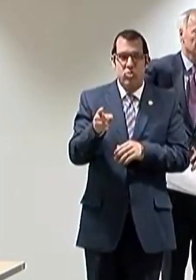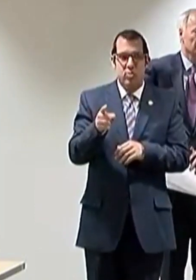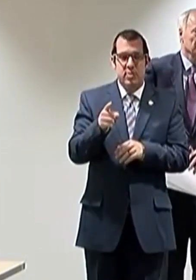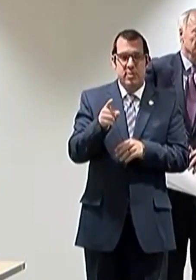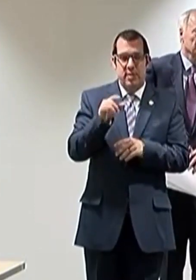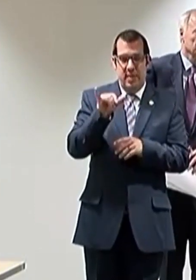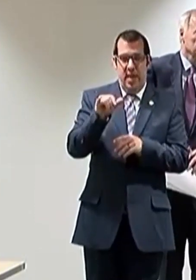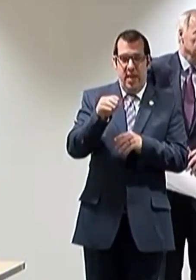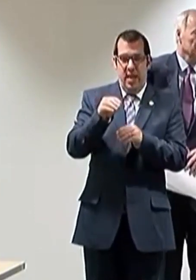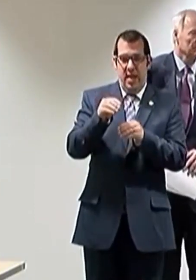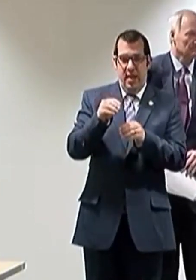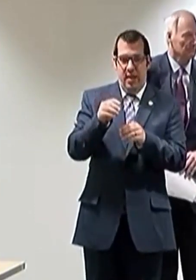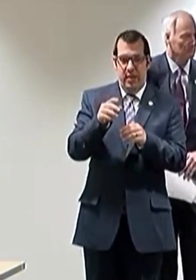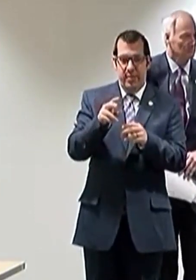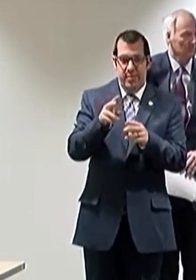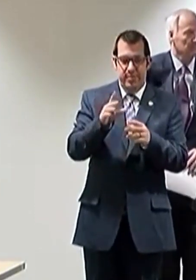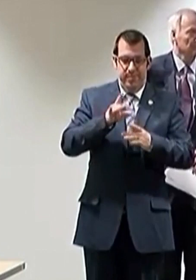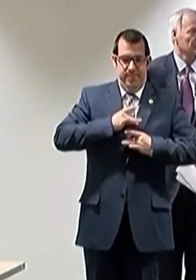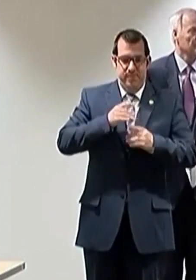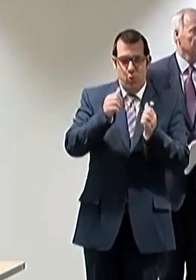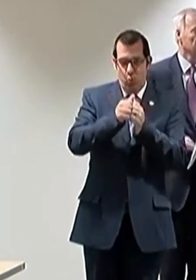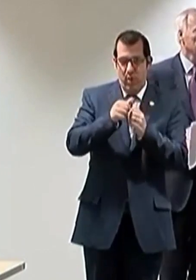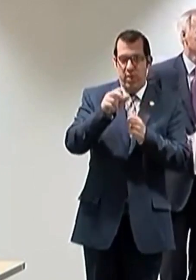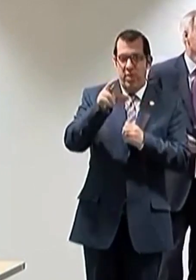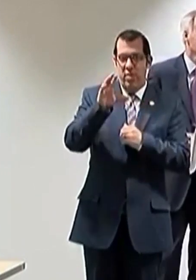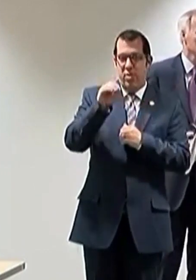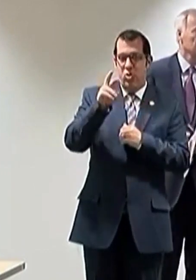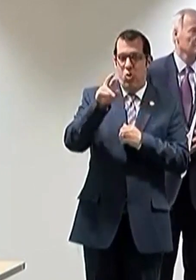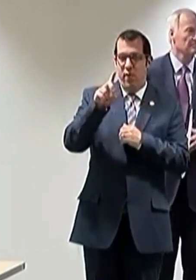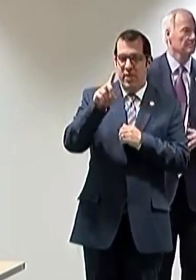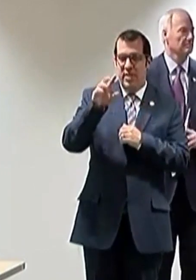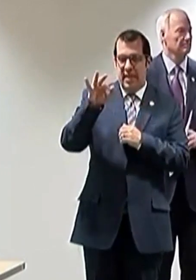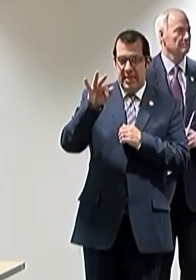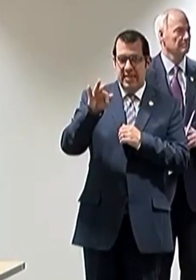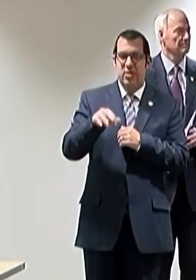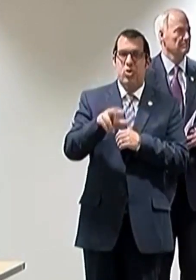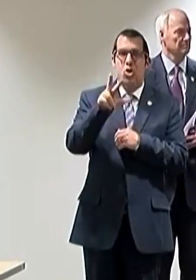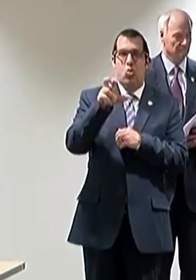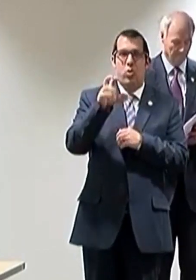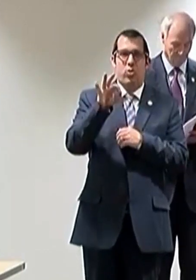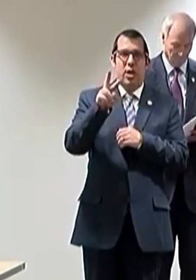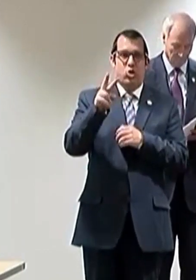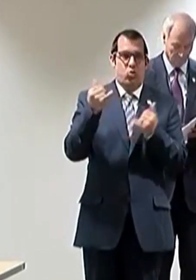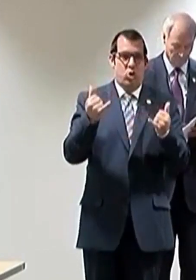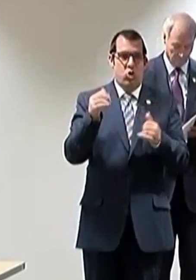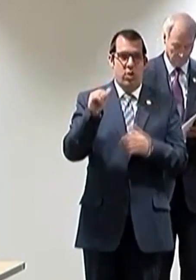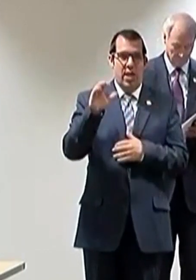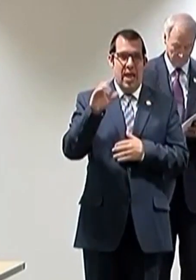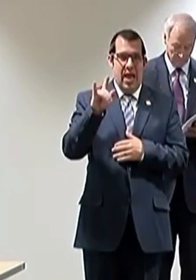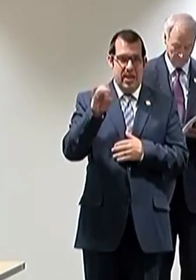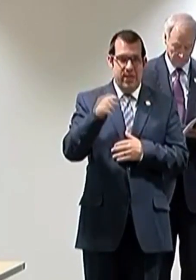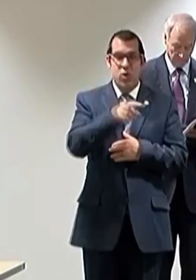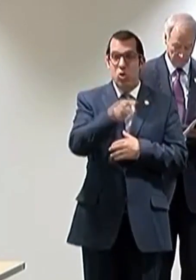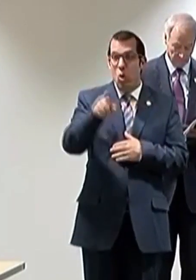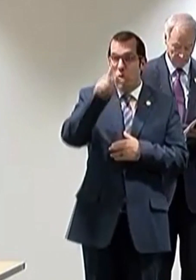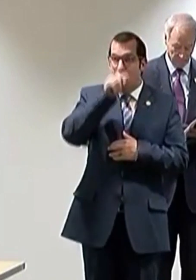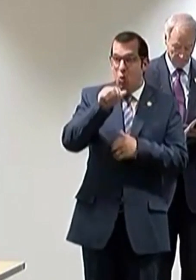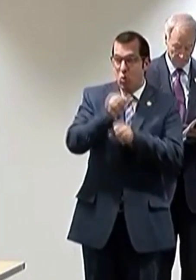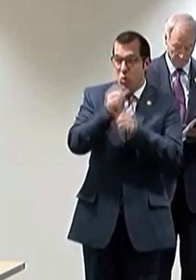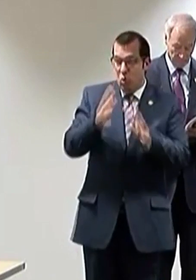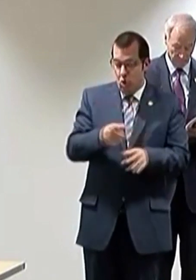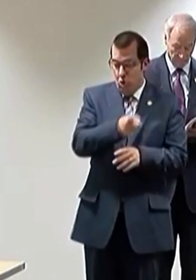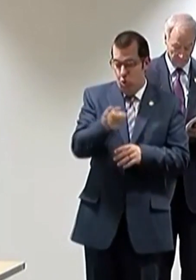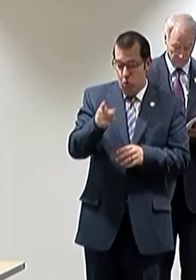infected with COVID-19. 392 of those are active cases. Of the poultry workers who have been